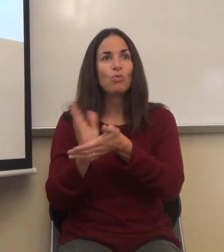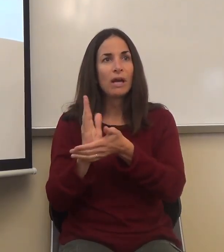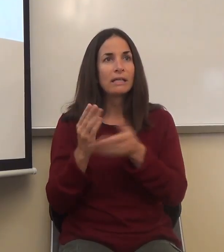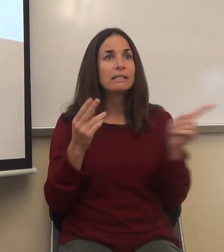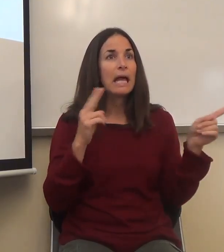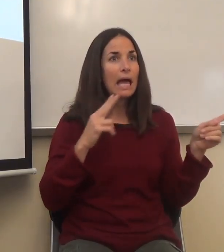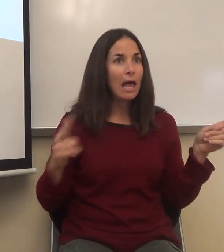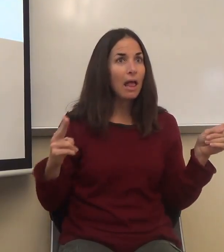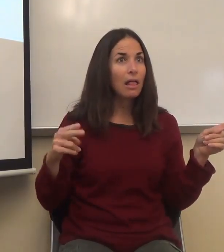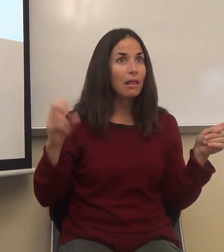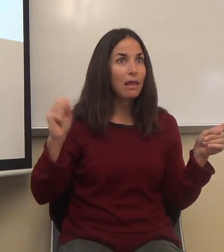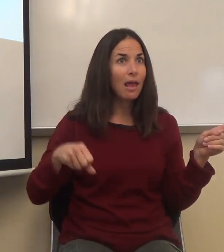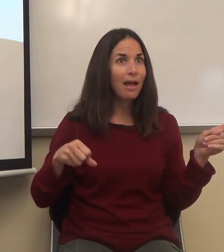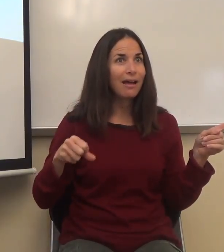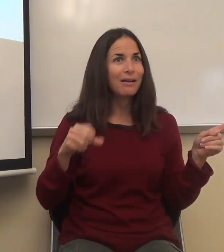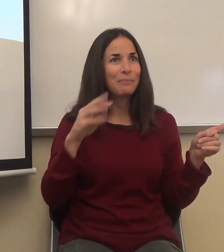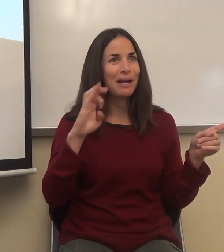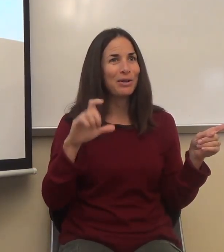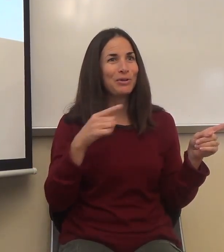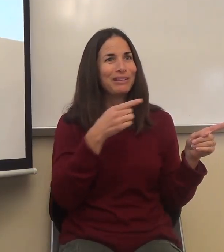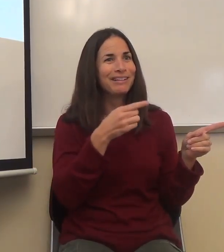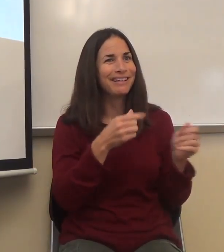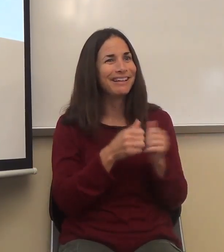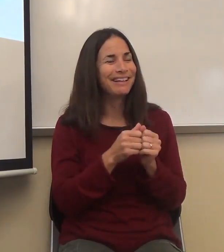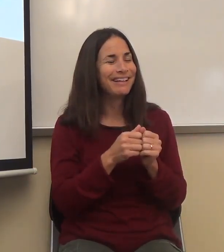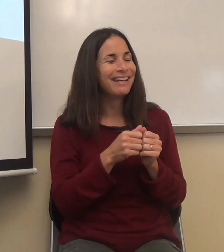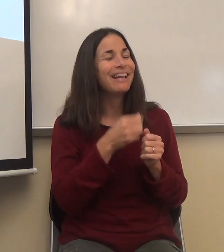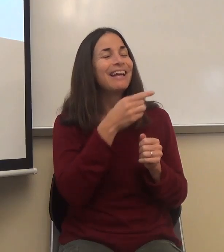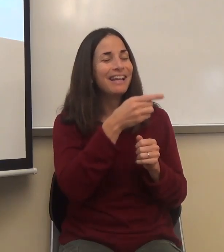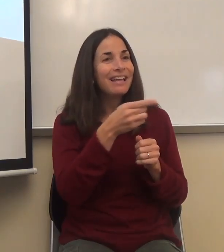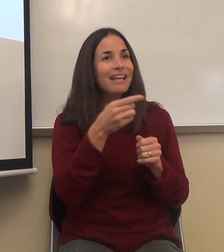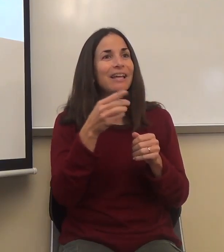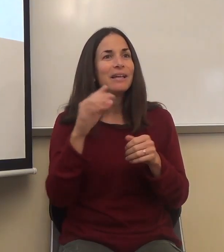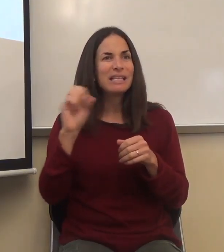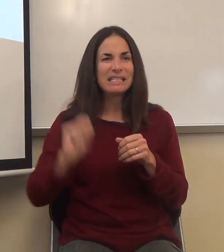the South never quite figured it out, okay?